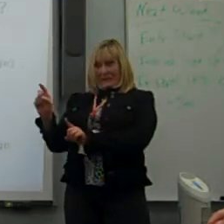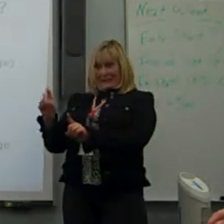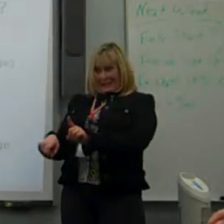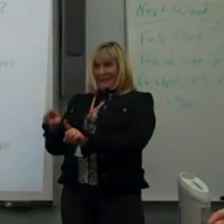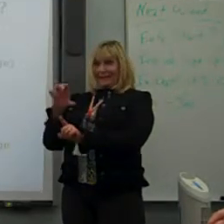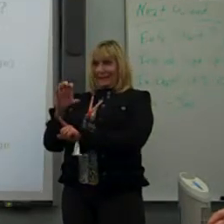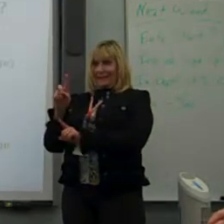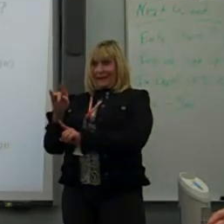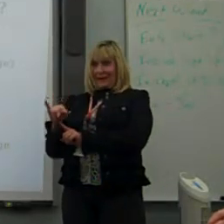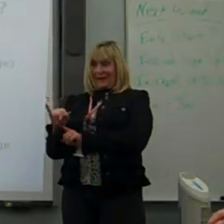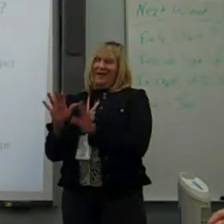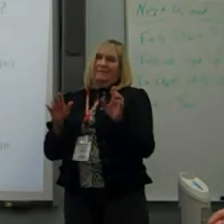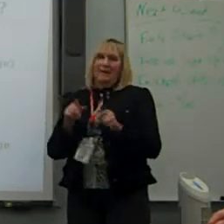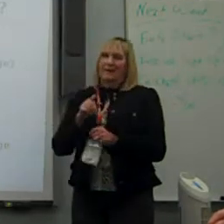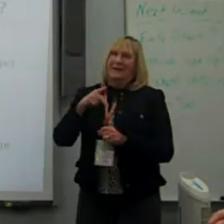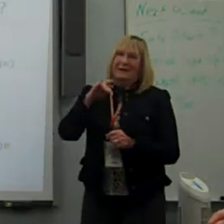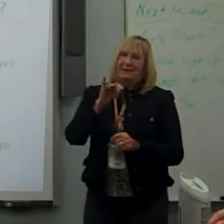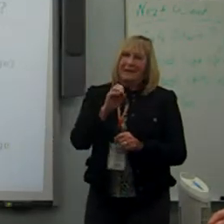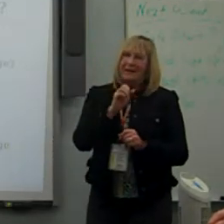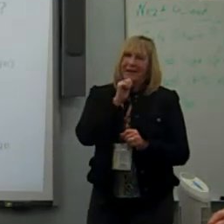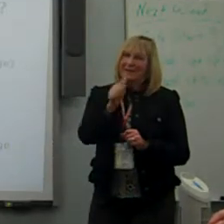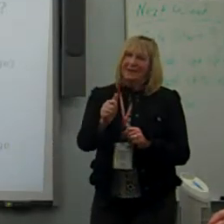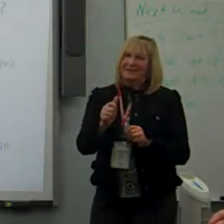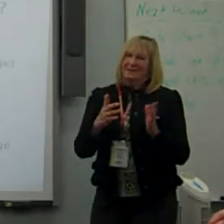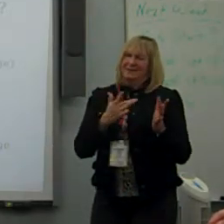And even though I know that they might need a CDI,